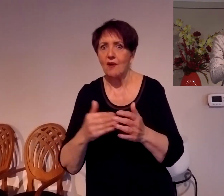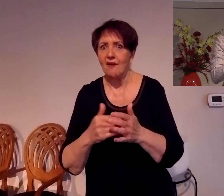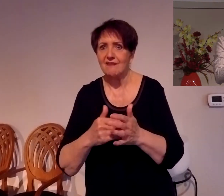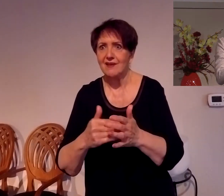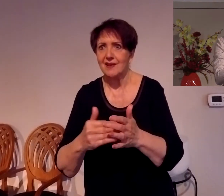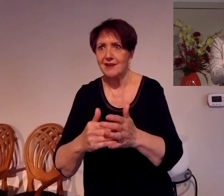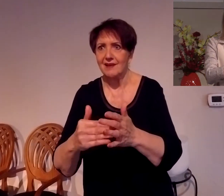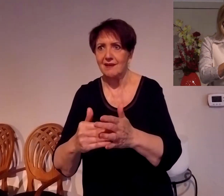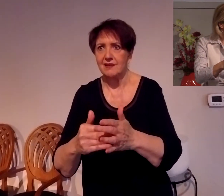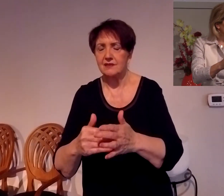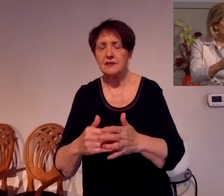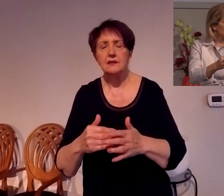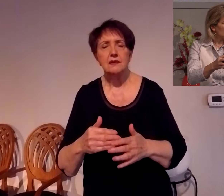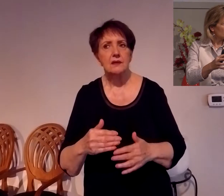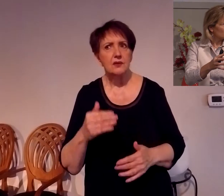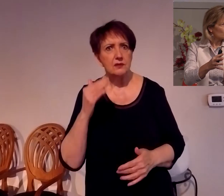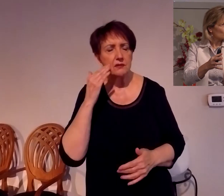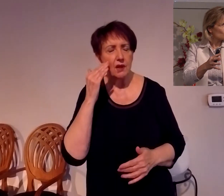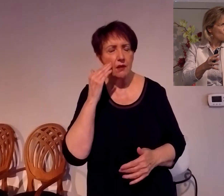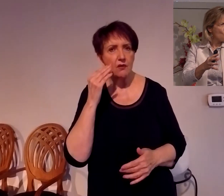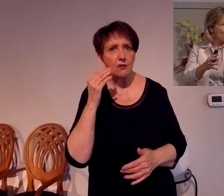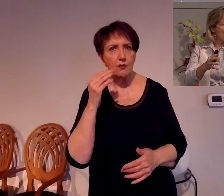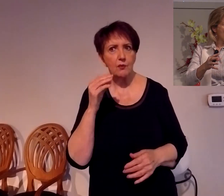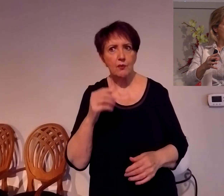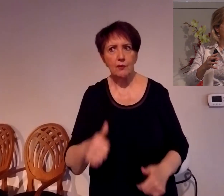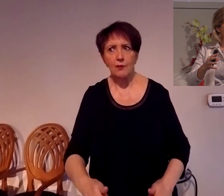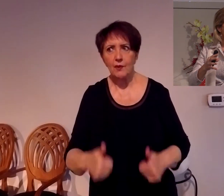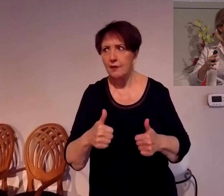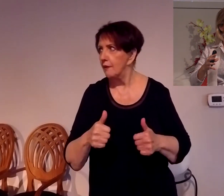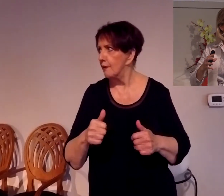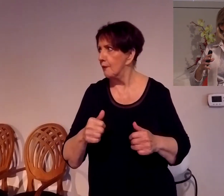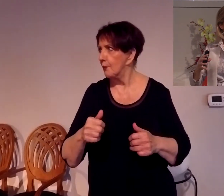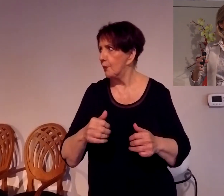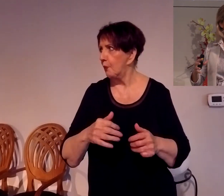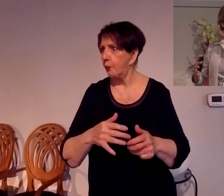It felt, you know how things when your life,